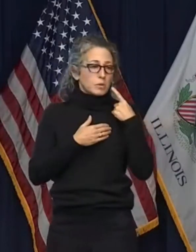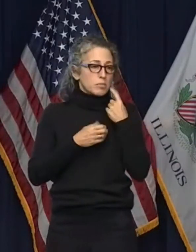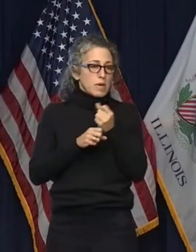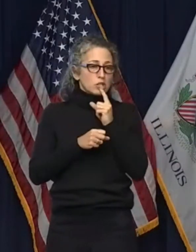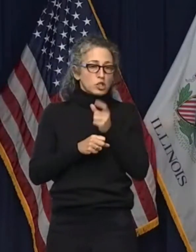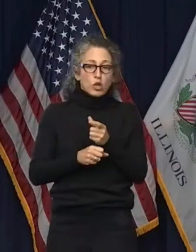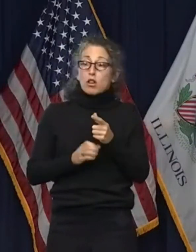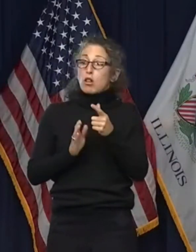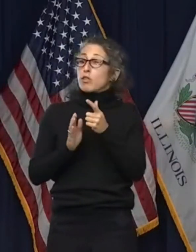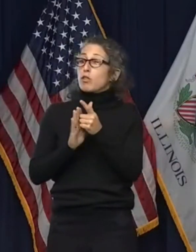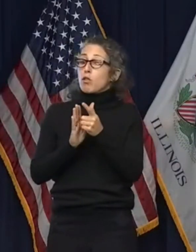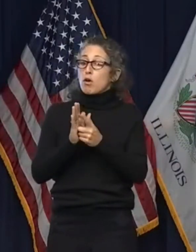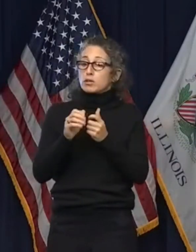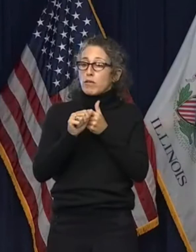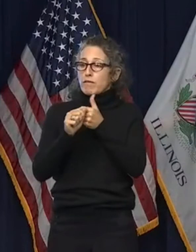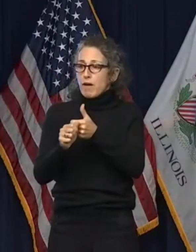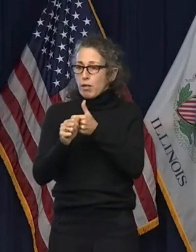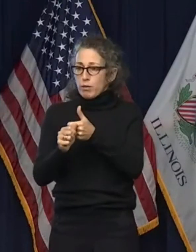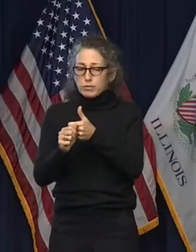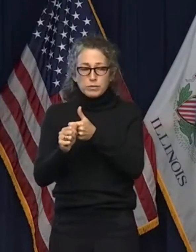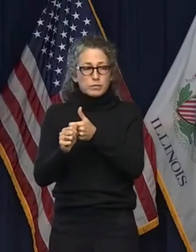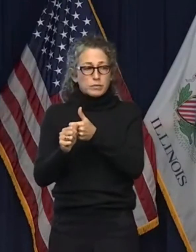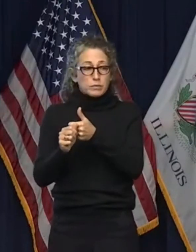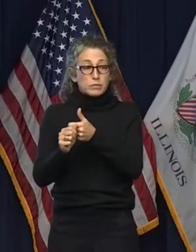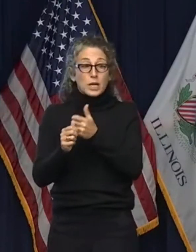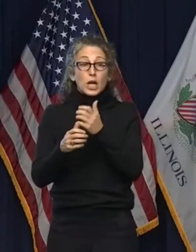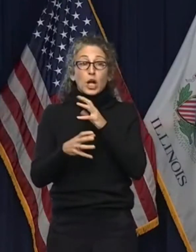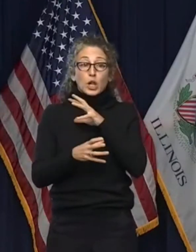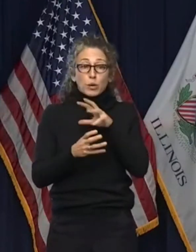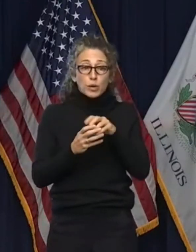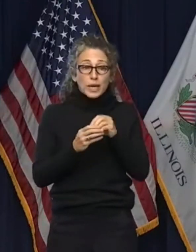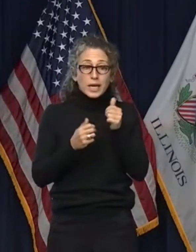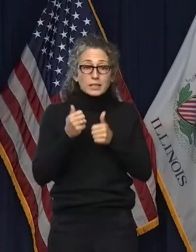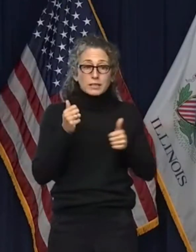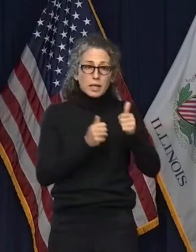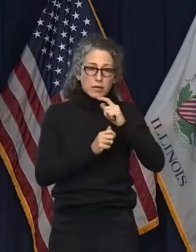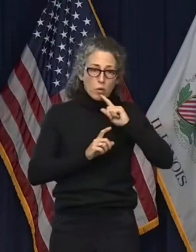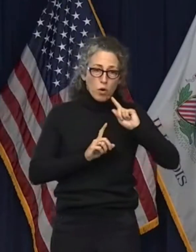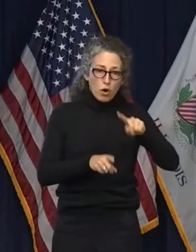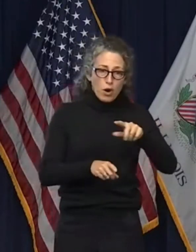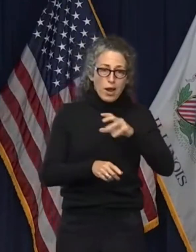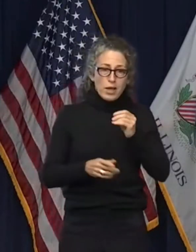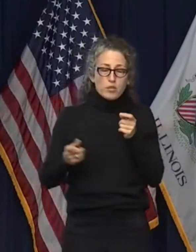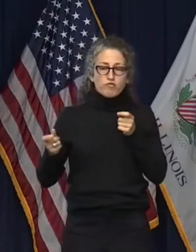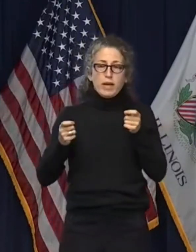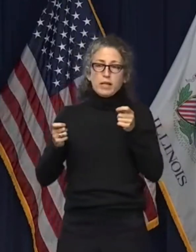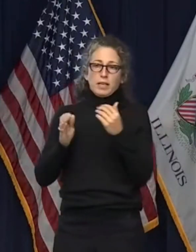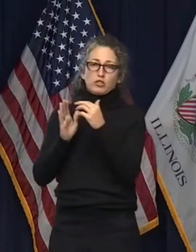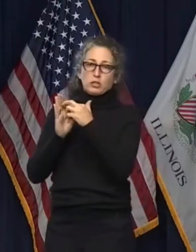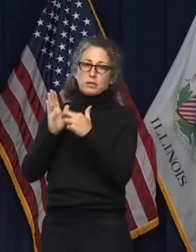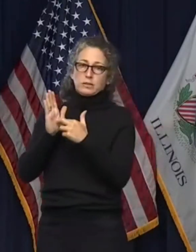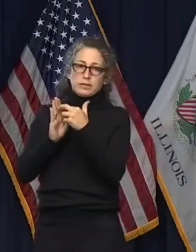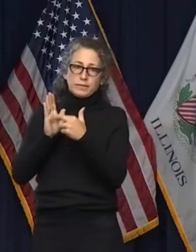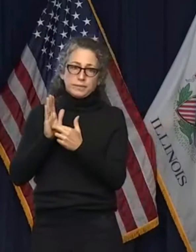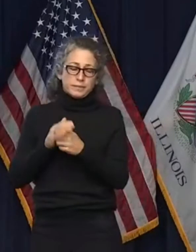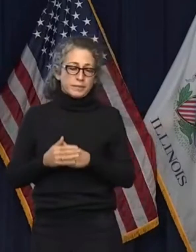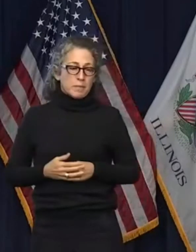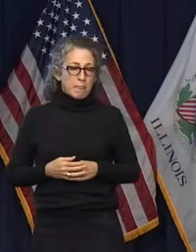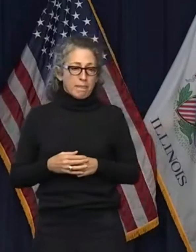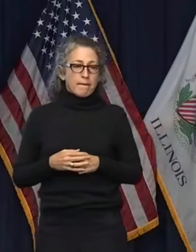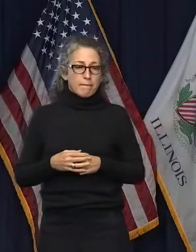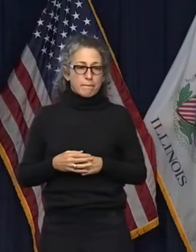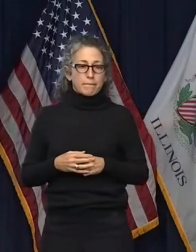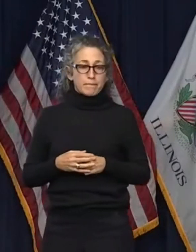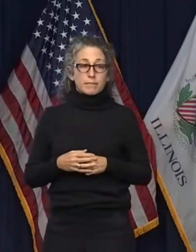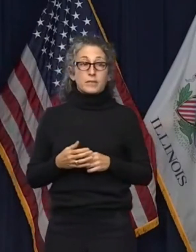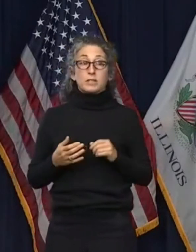the laws of the state, including executive orders and regulations. And so it's,